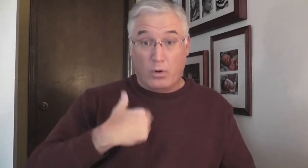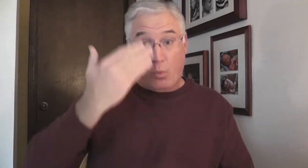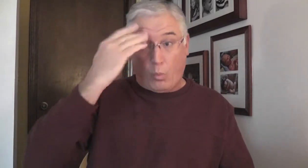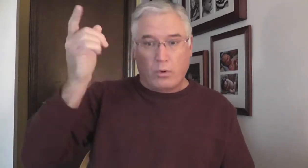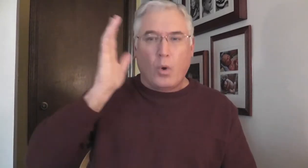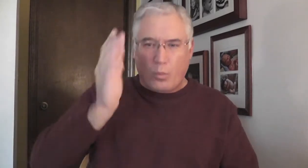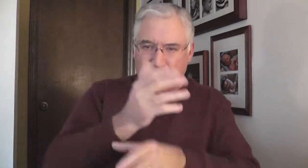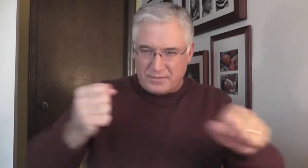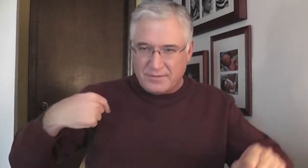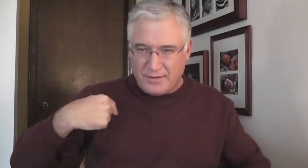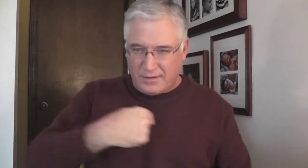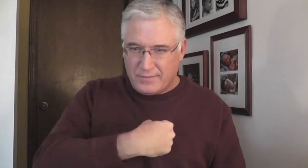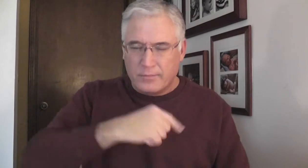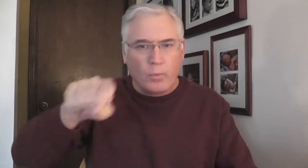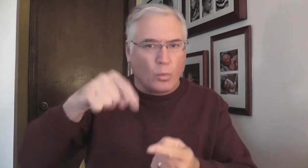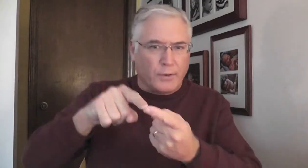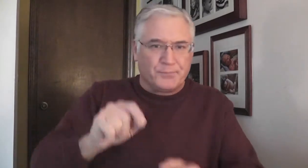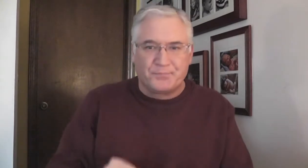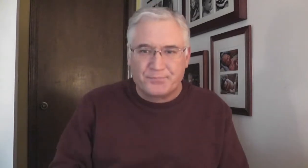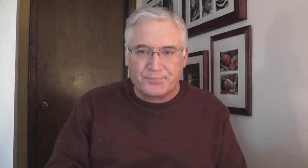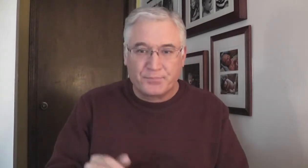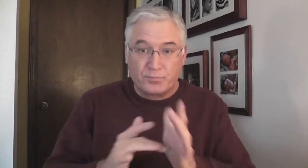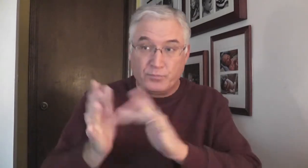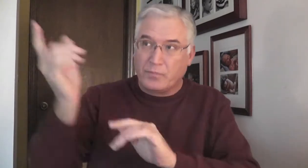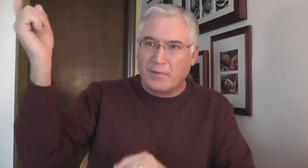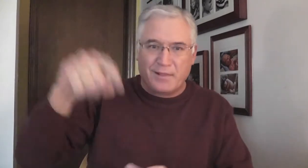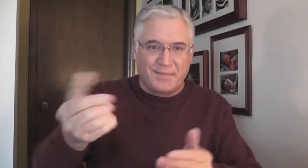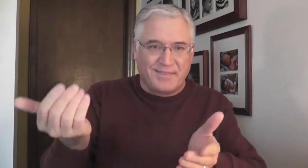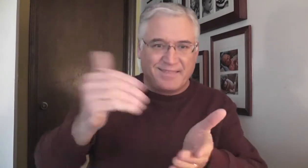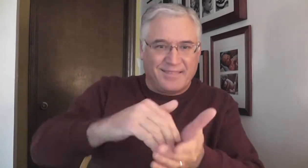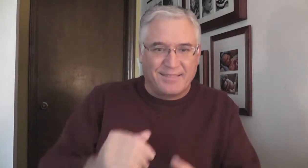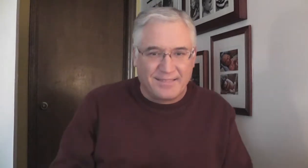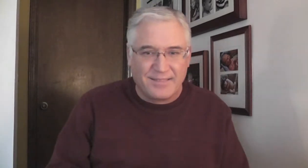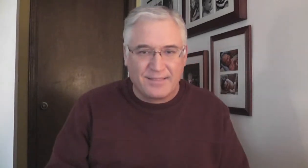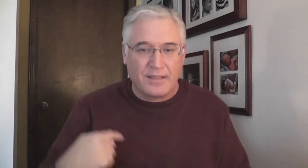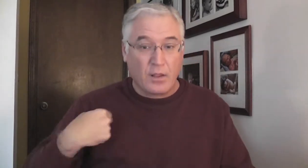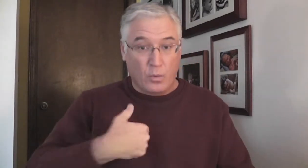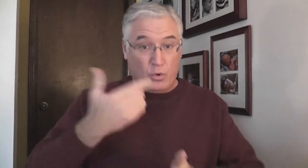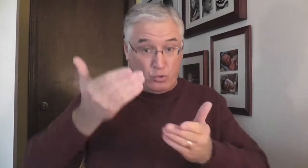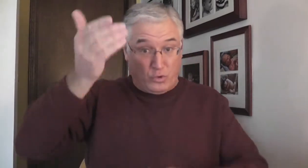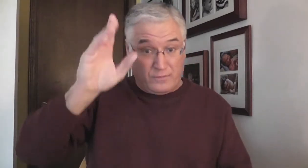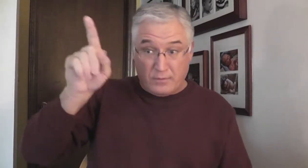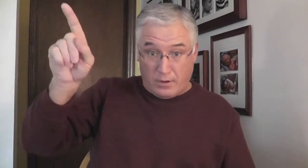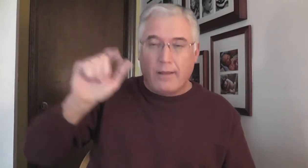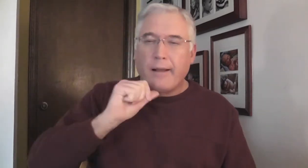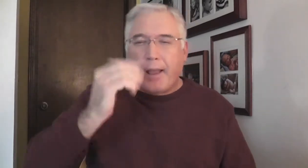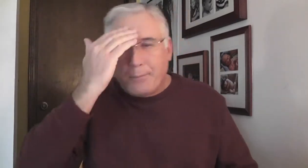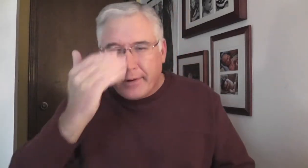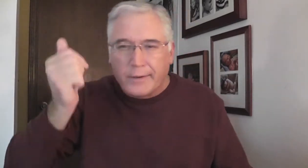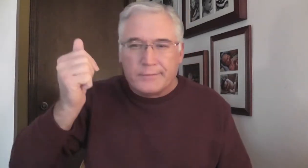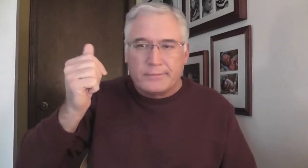die and not be rescued. But we do have a promise of salvation. When? When Jesus comes